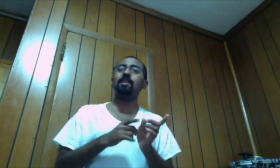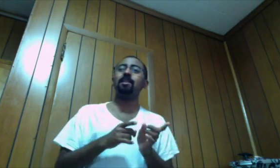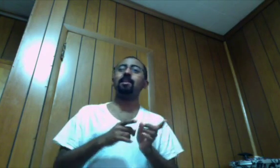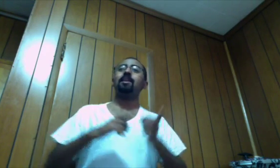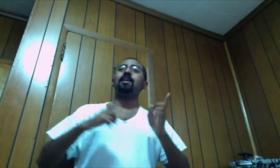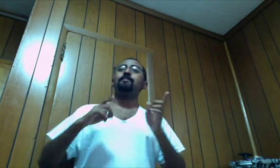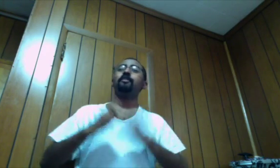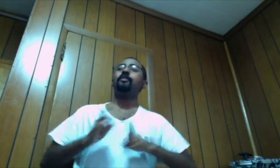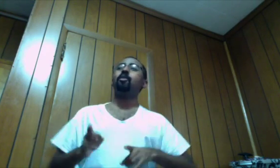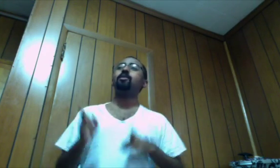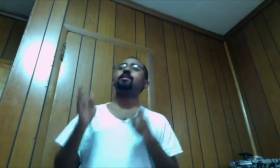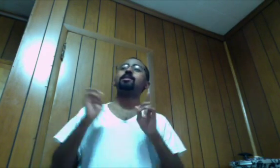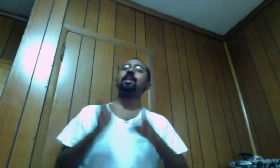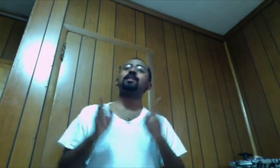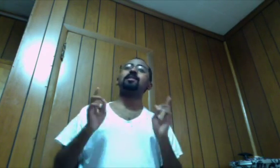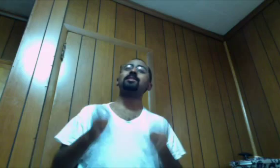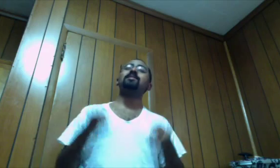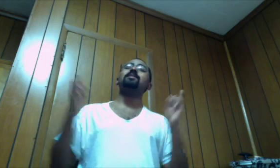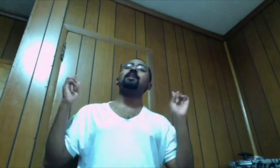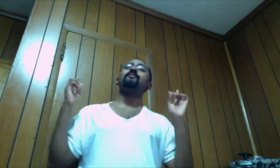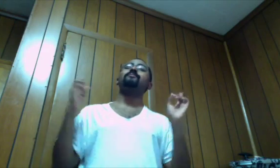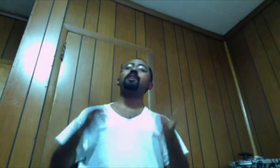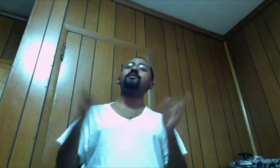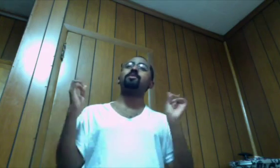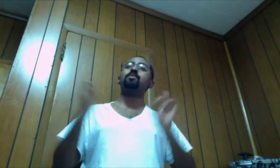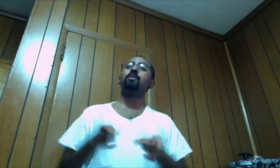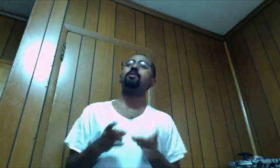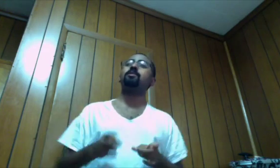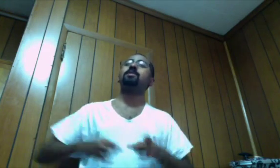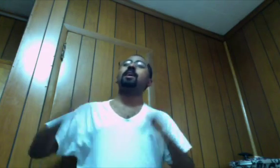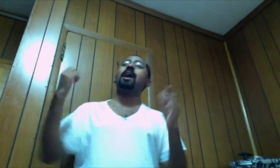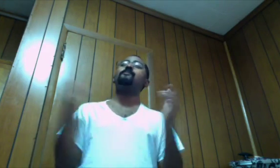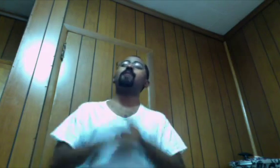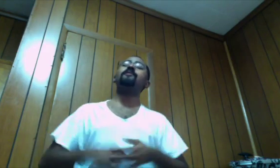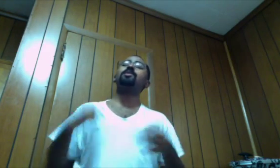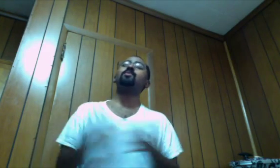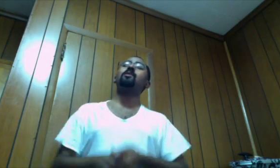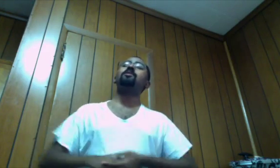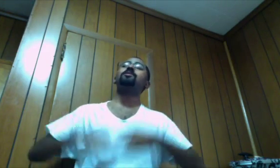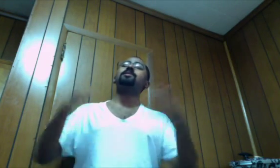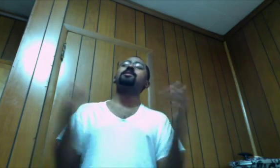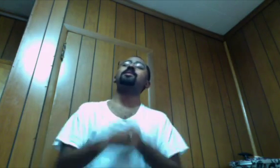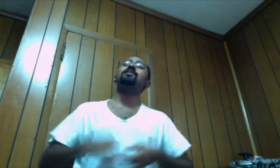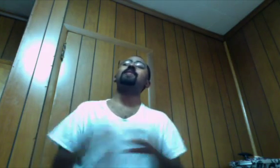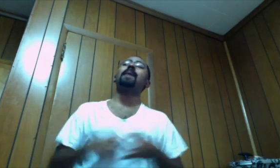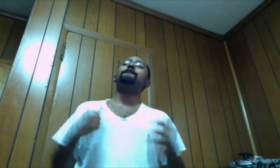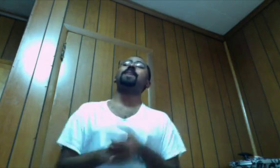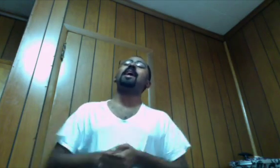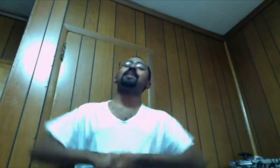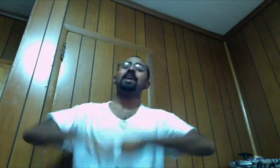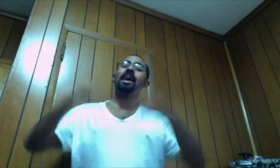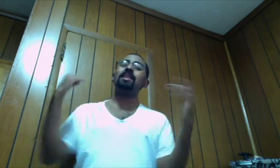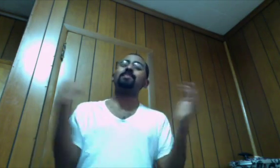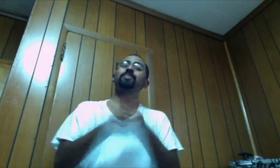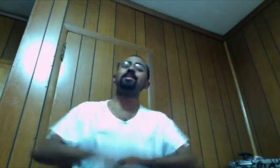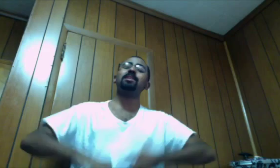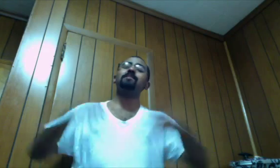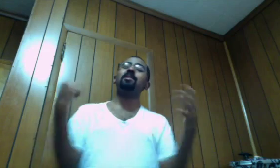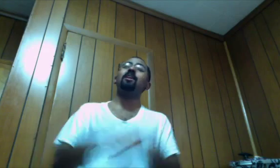ended before the 2nd season of Bravest Warriors, and Bravest Warriors is still not back, and it's pissing me off.